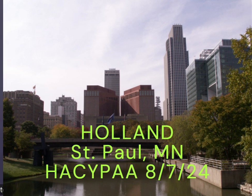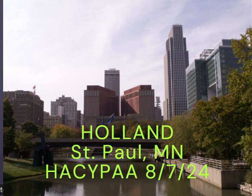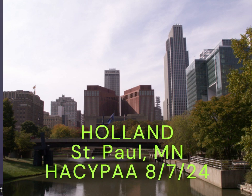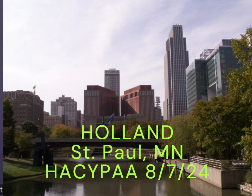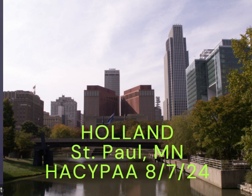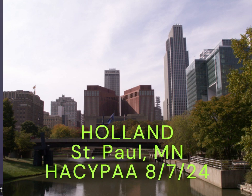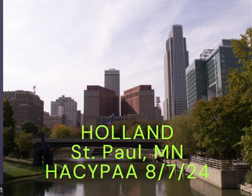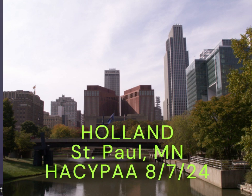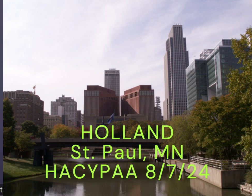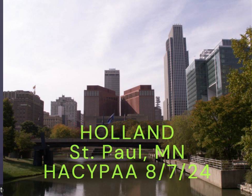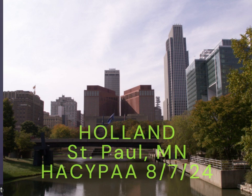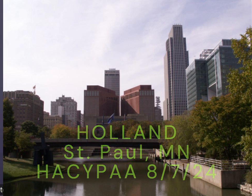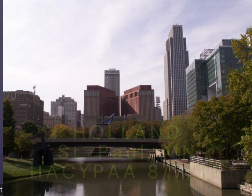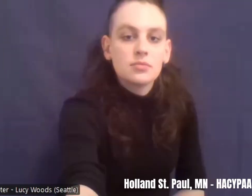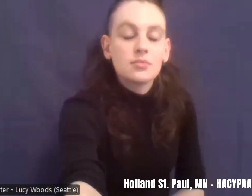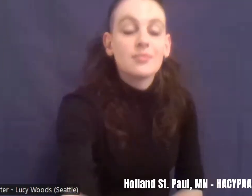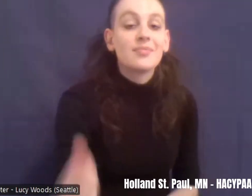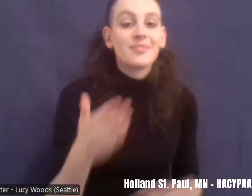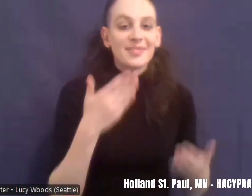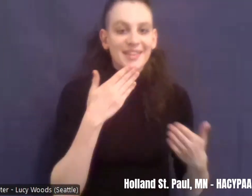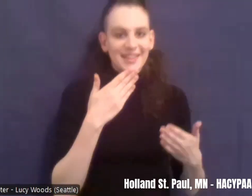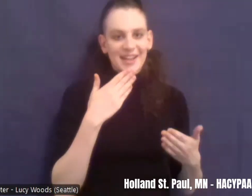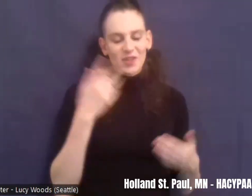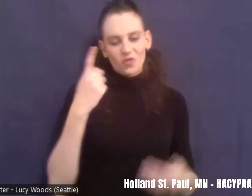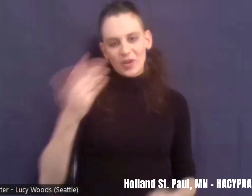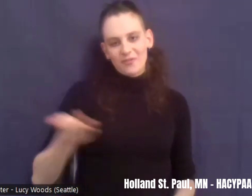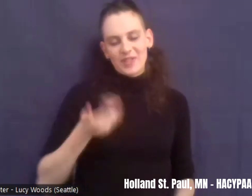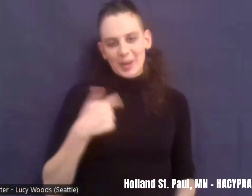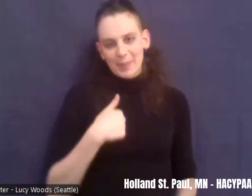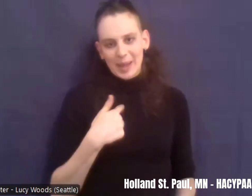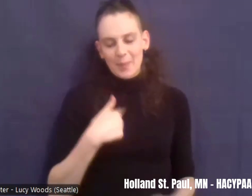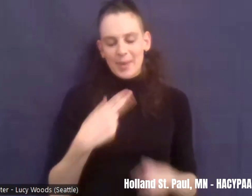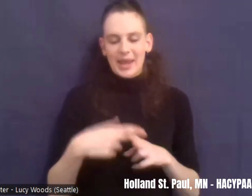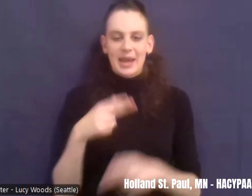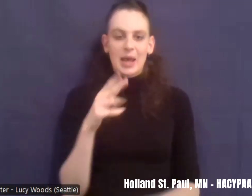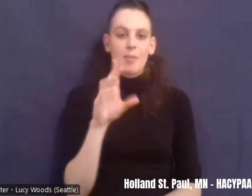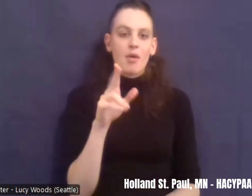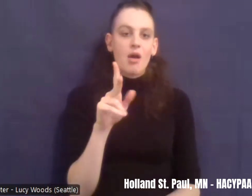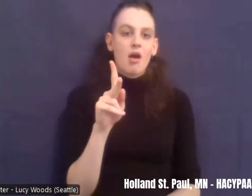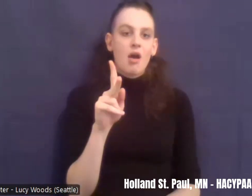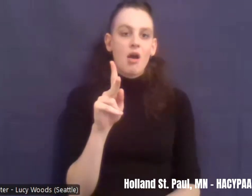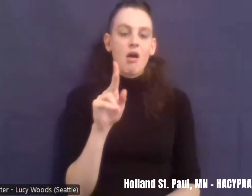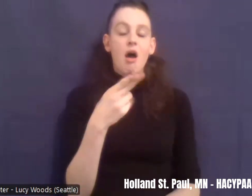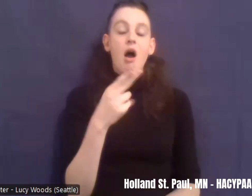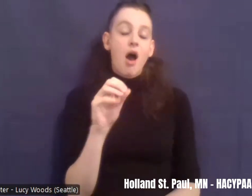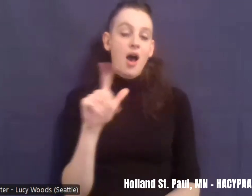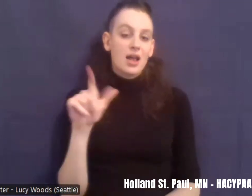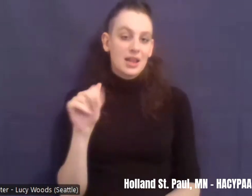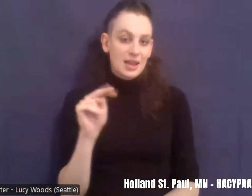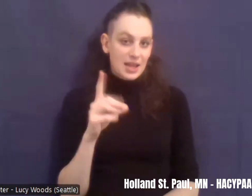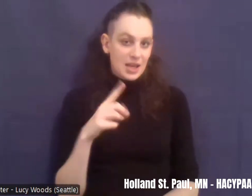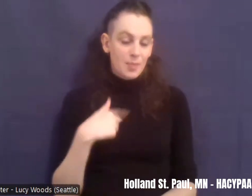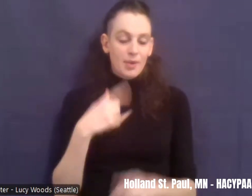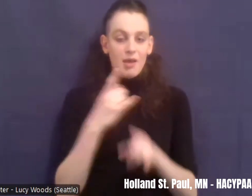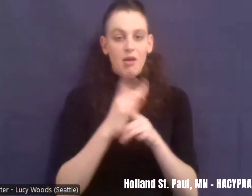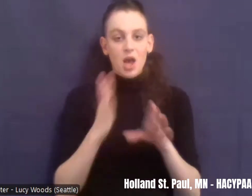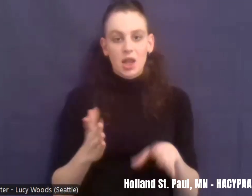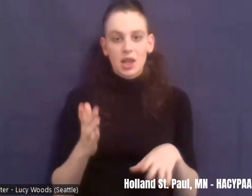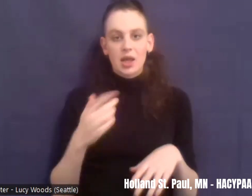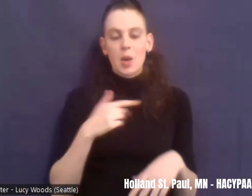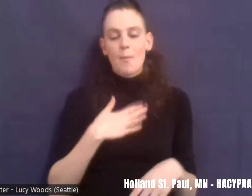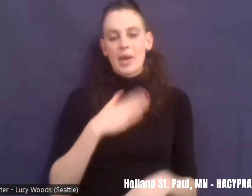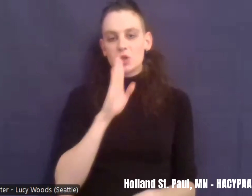Thank you for having me. My name is Holland. I'm an alcoholic. I have a sobriety date. It's February